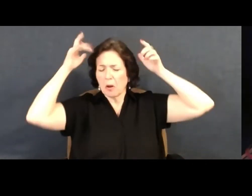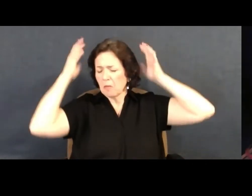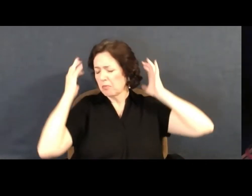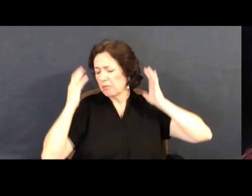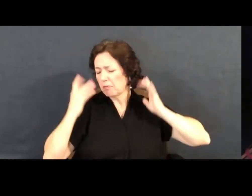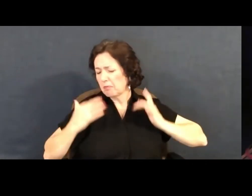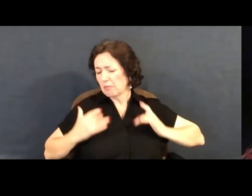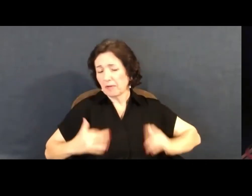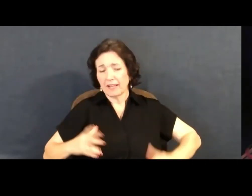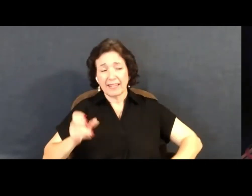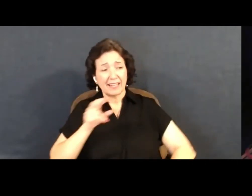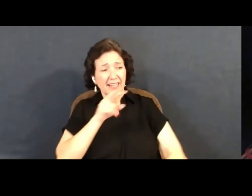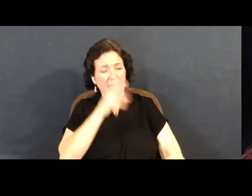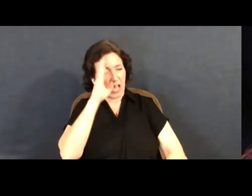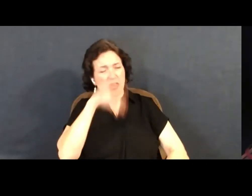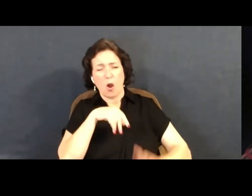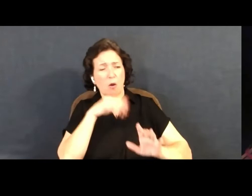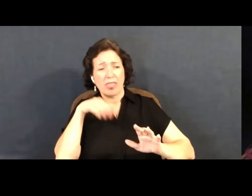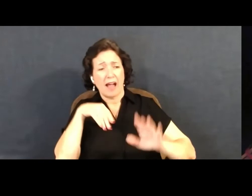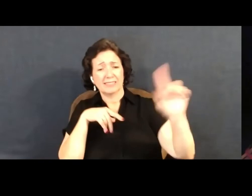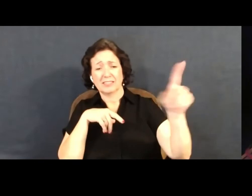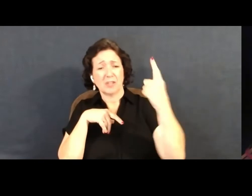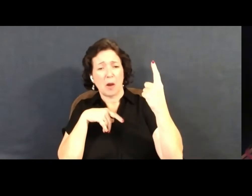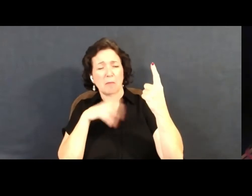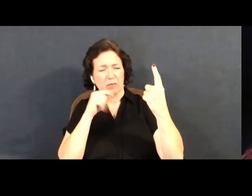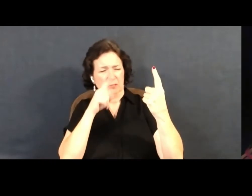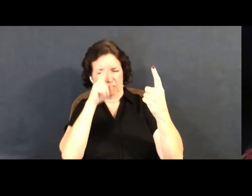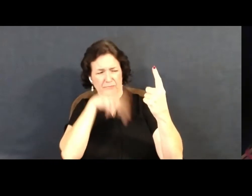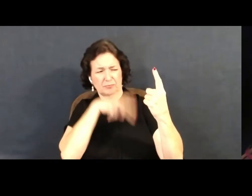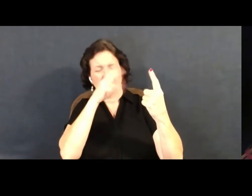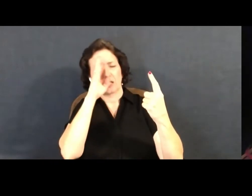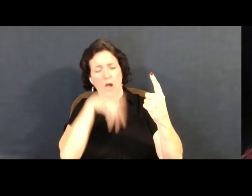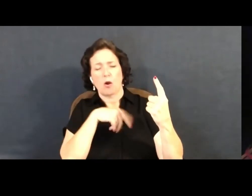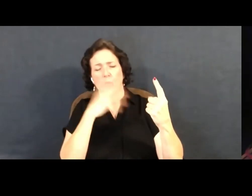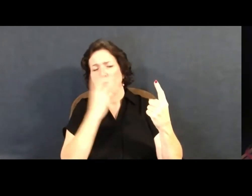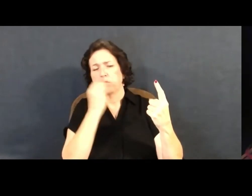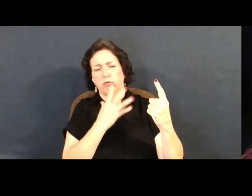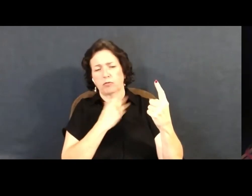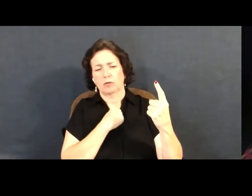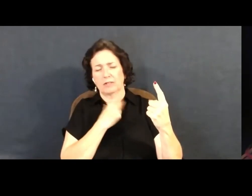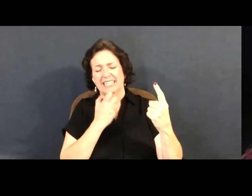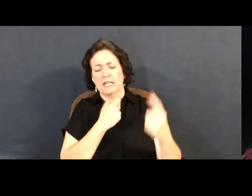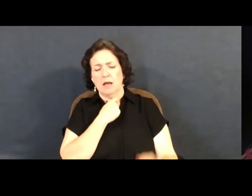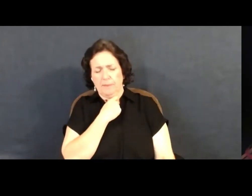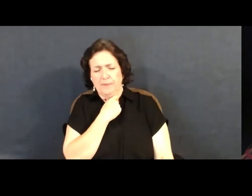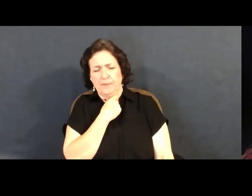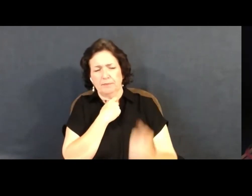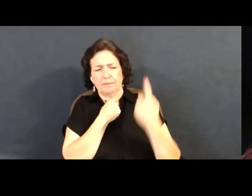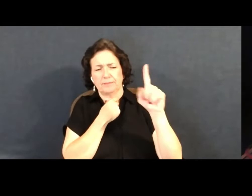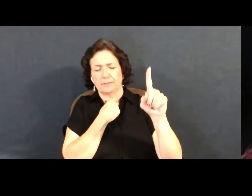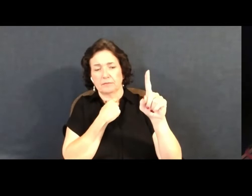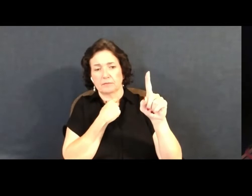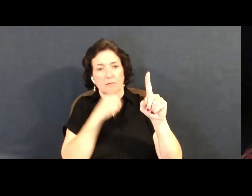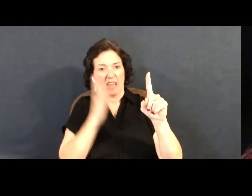beautiful. He could tell even though she didn't turn round. He cleared his throat. She never turned round. "Hello," he